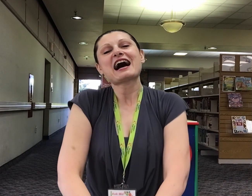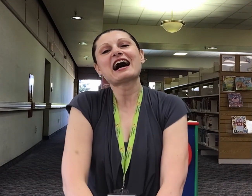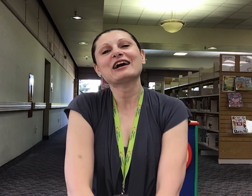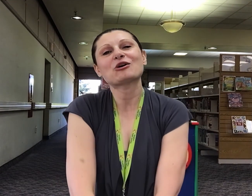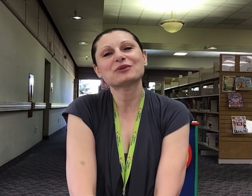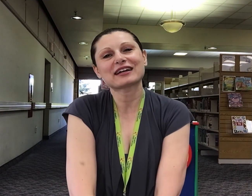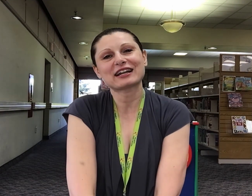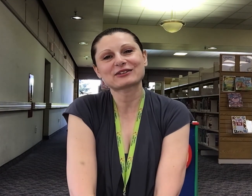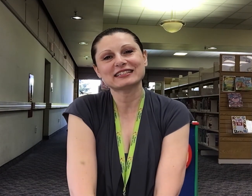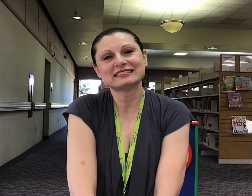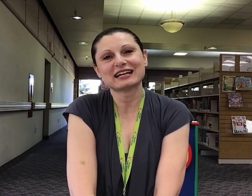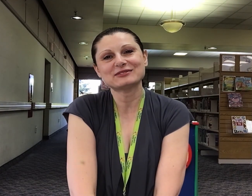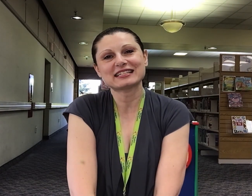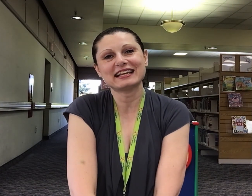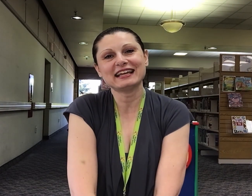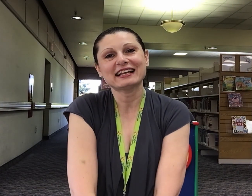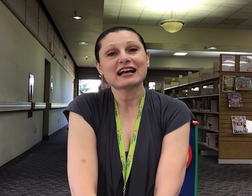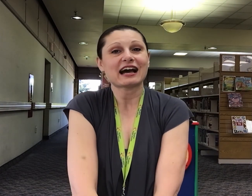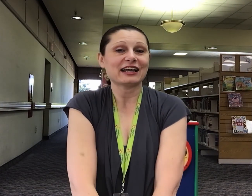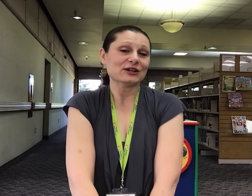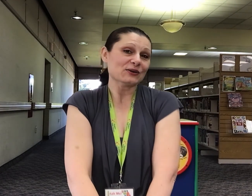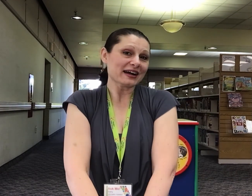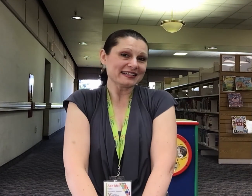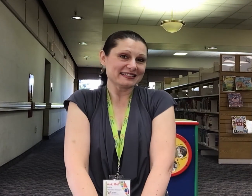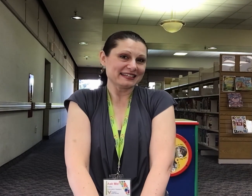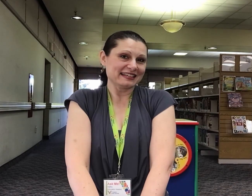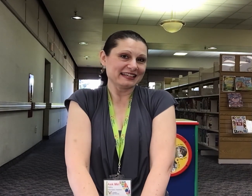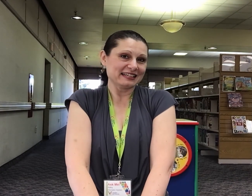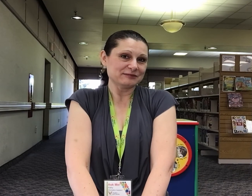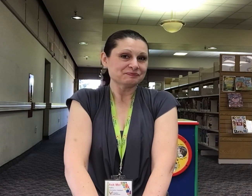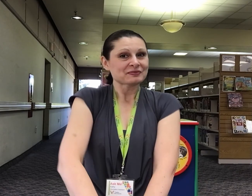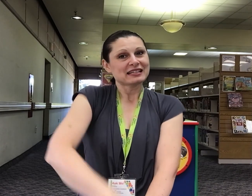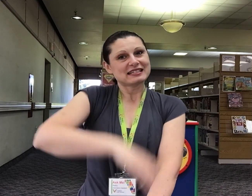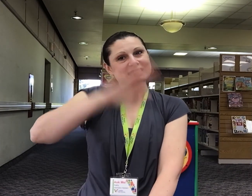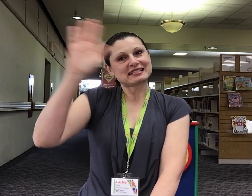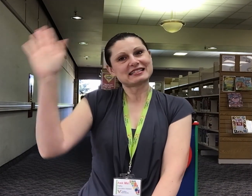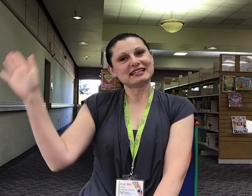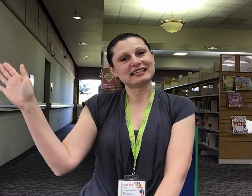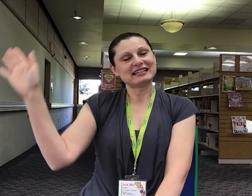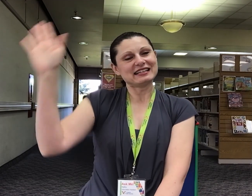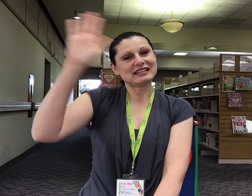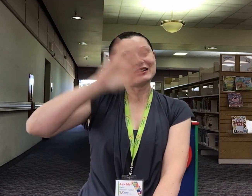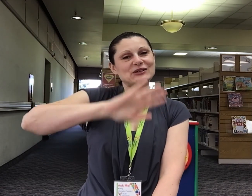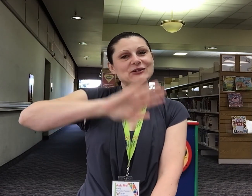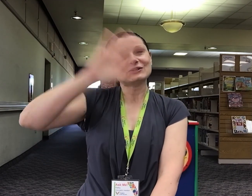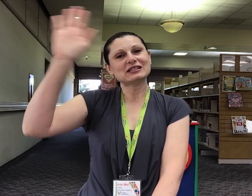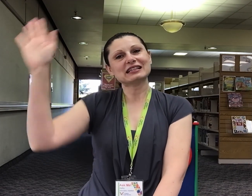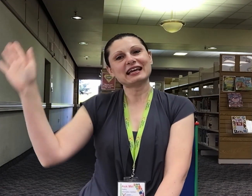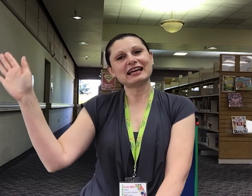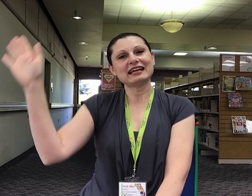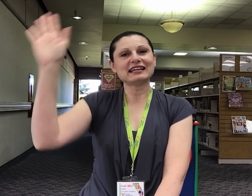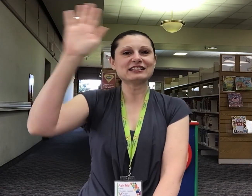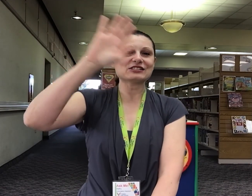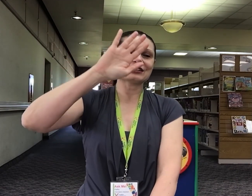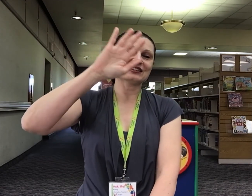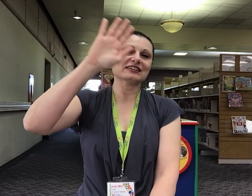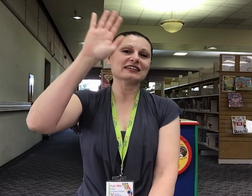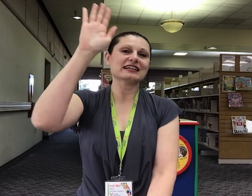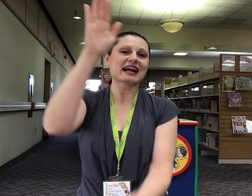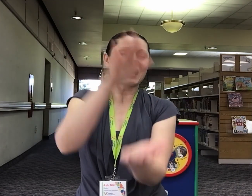I hope you got a great time today. I know I did. See you later,